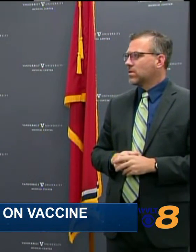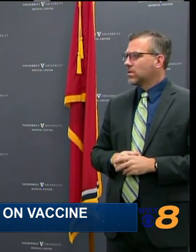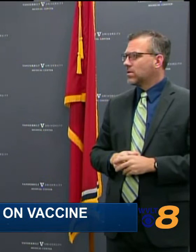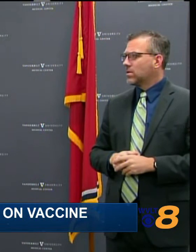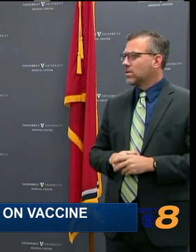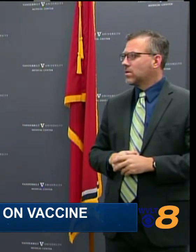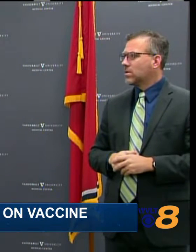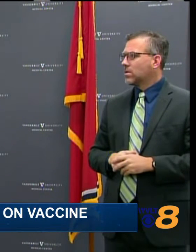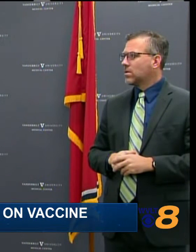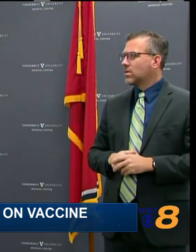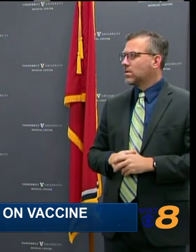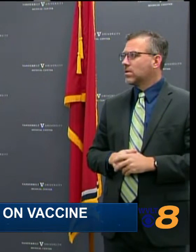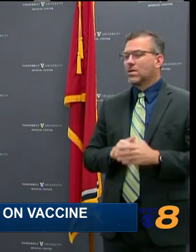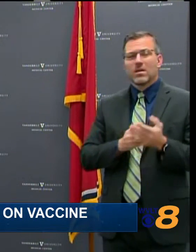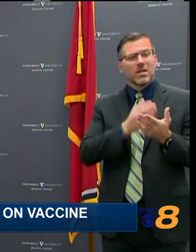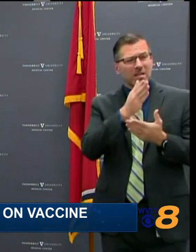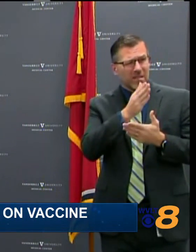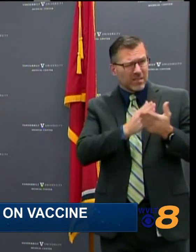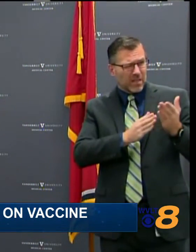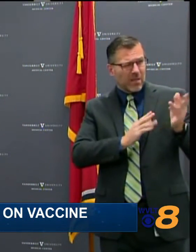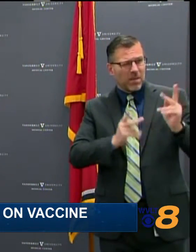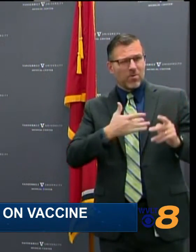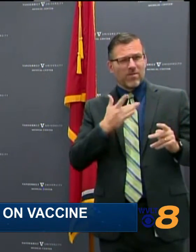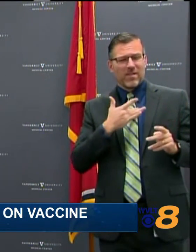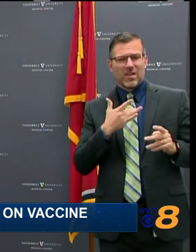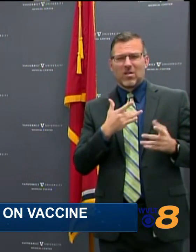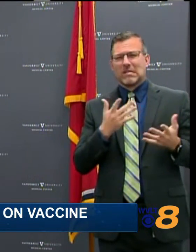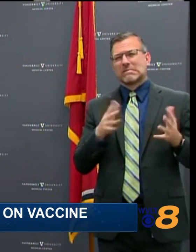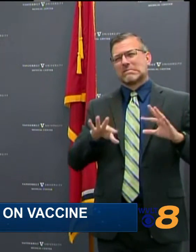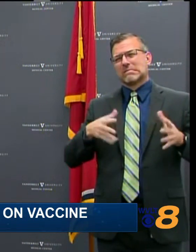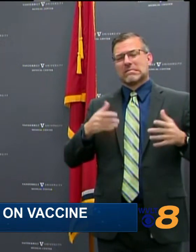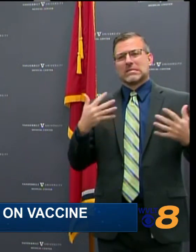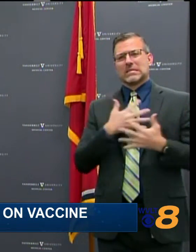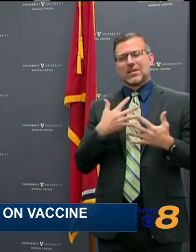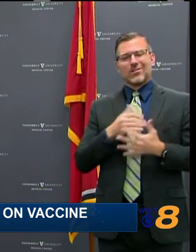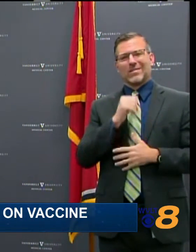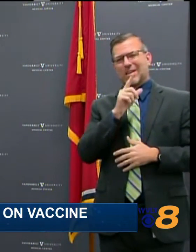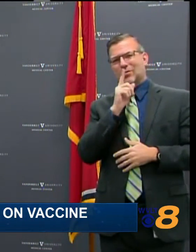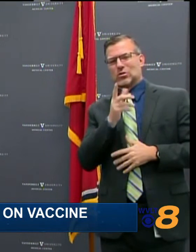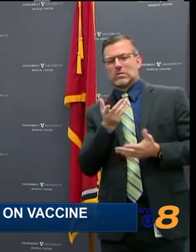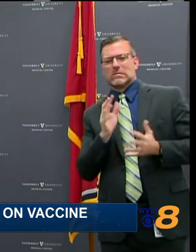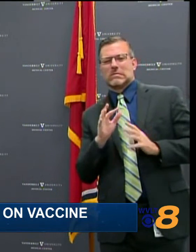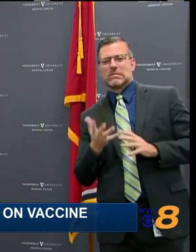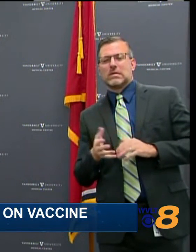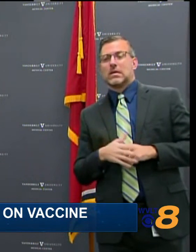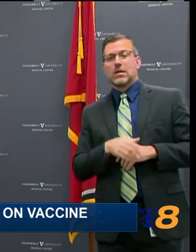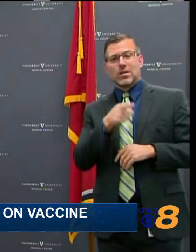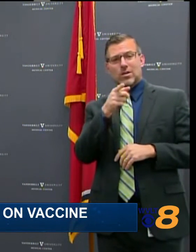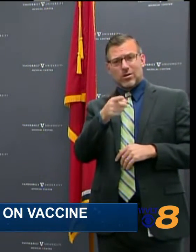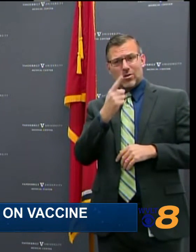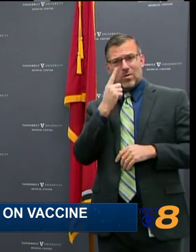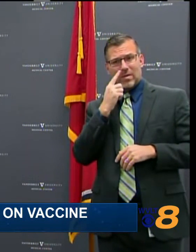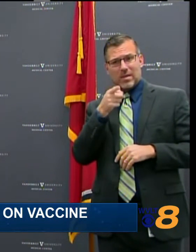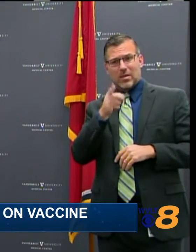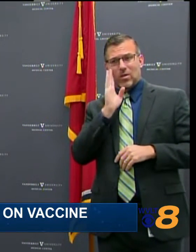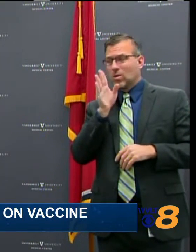is skepticism among some people about vaccines and such. Do you plan maybe to change your television